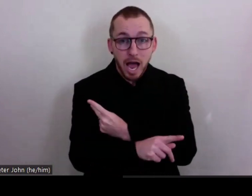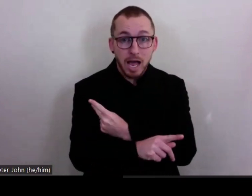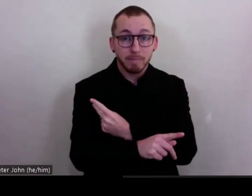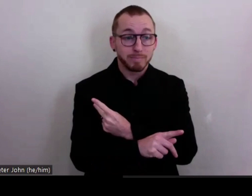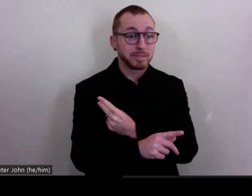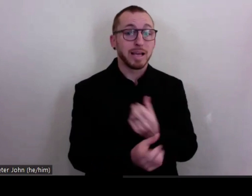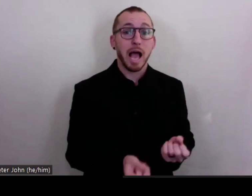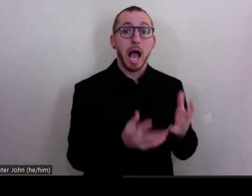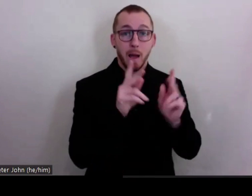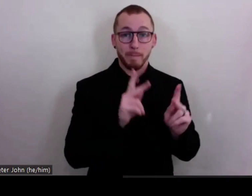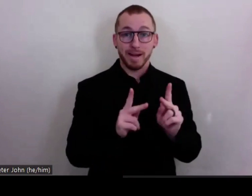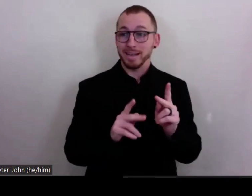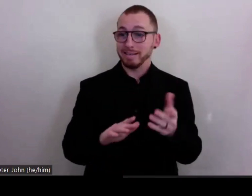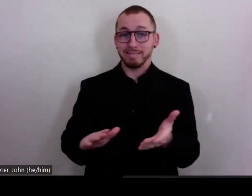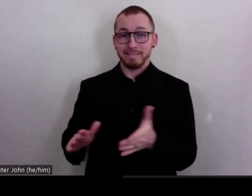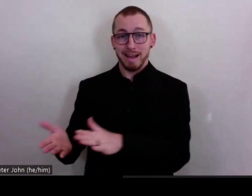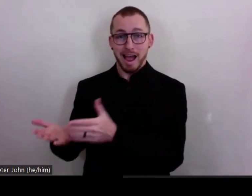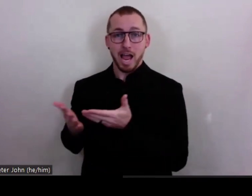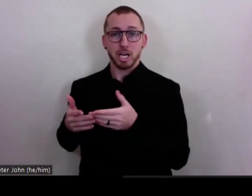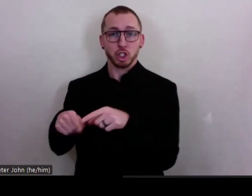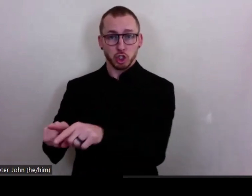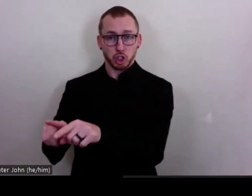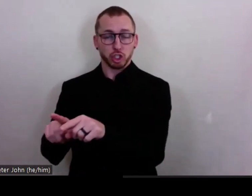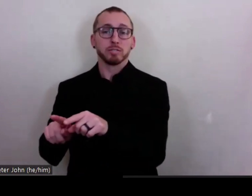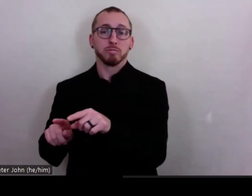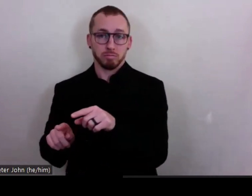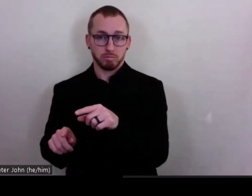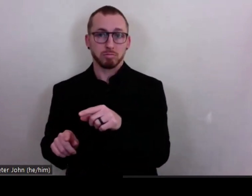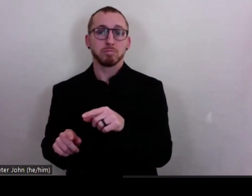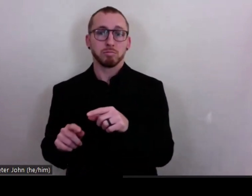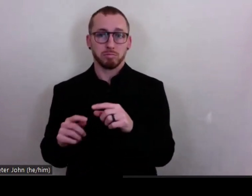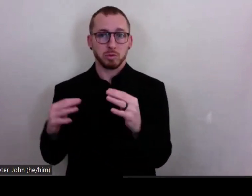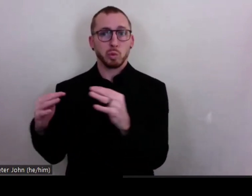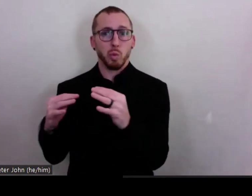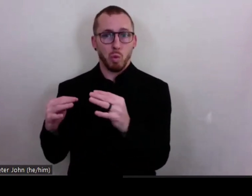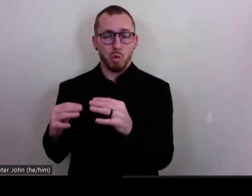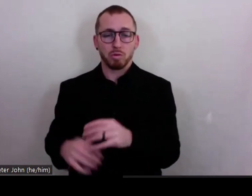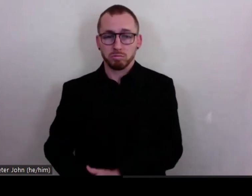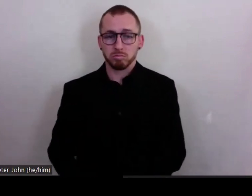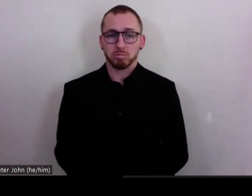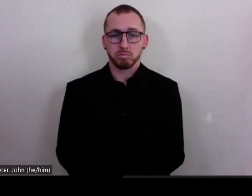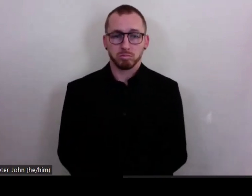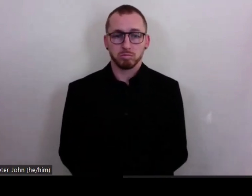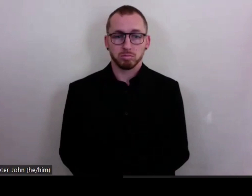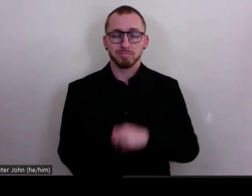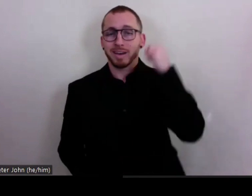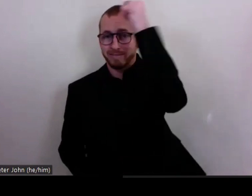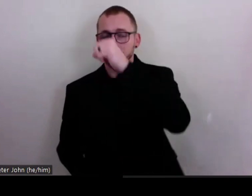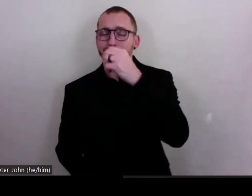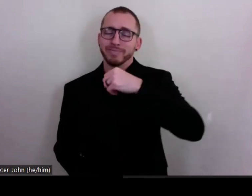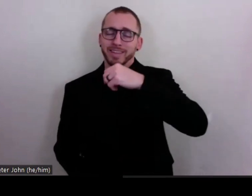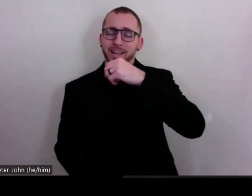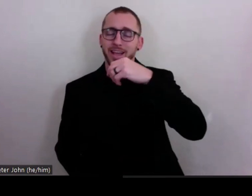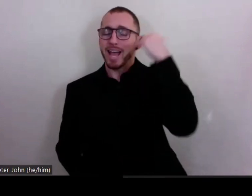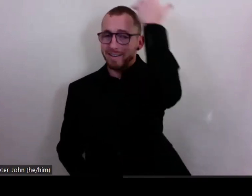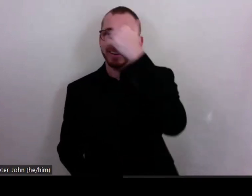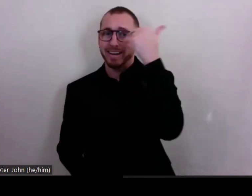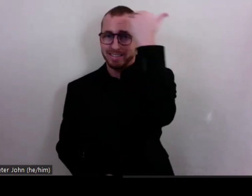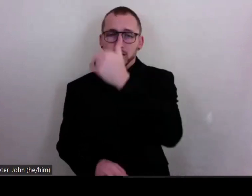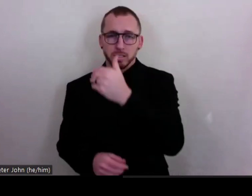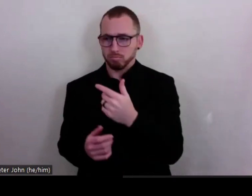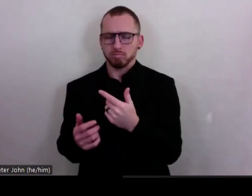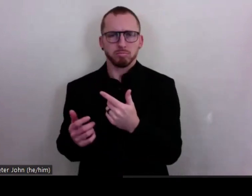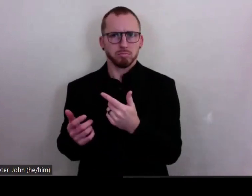a 20-year period. We have a problem, a serious problem.